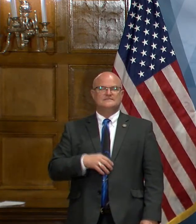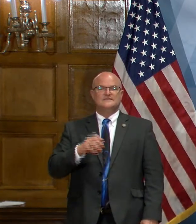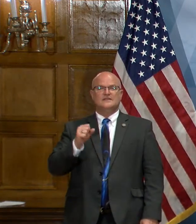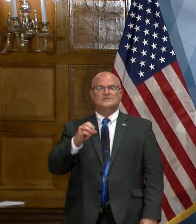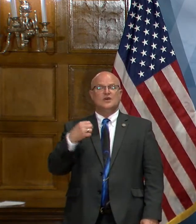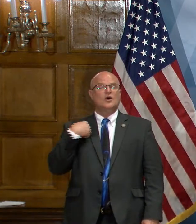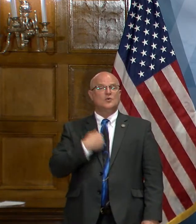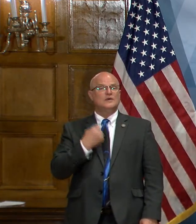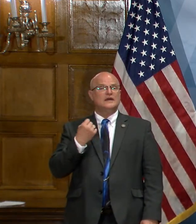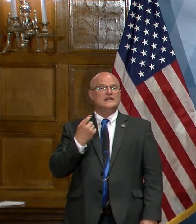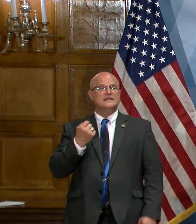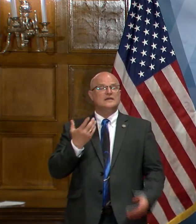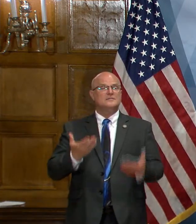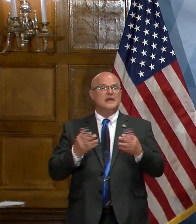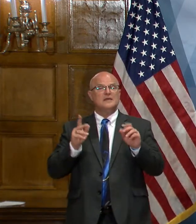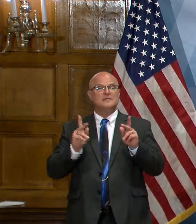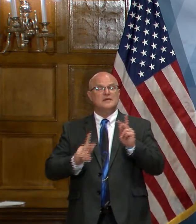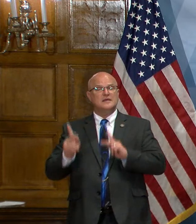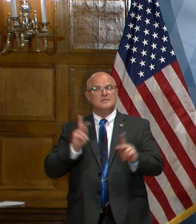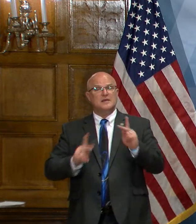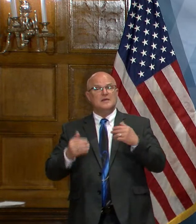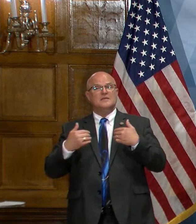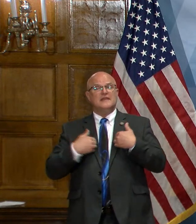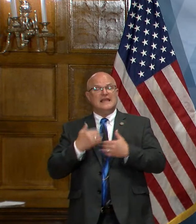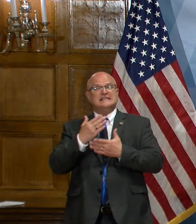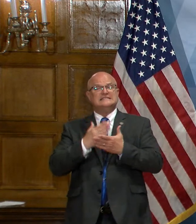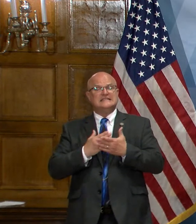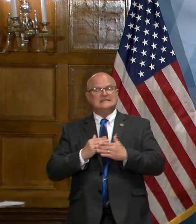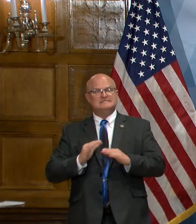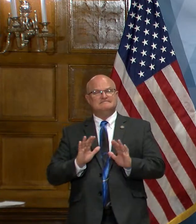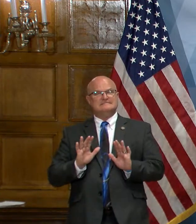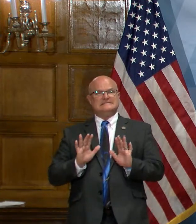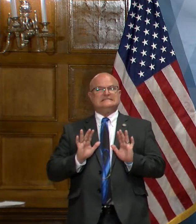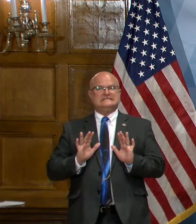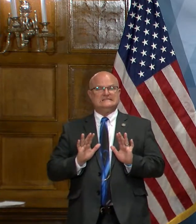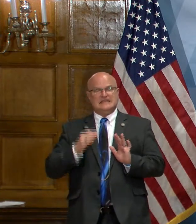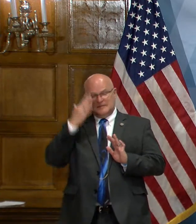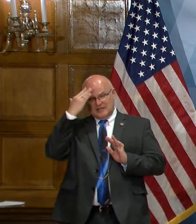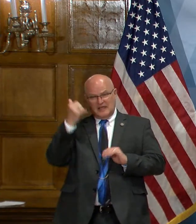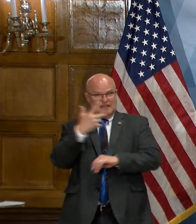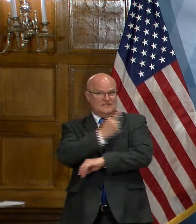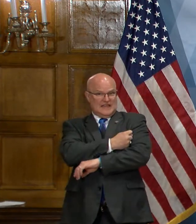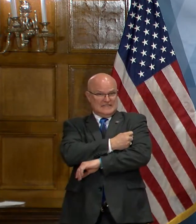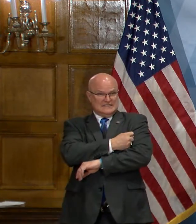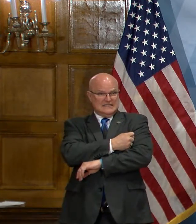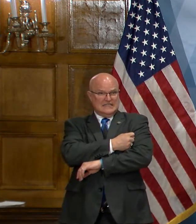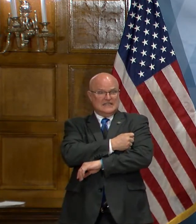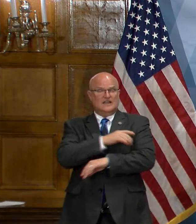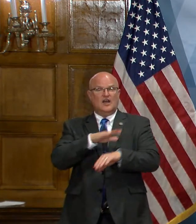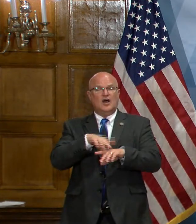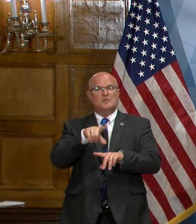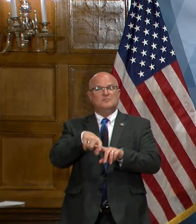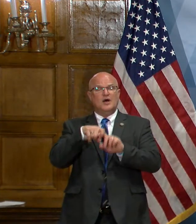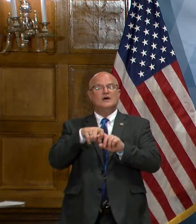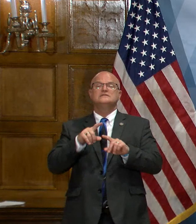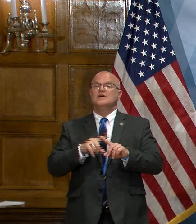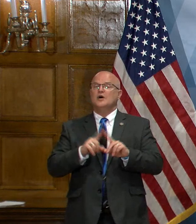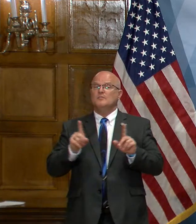So we understand that there may be persons that have some hesitancy because of the vaccine being on pause,